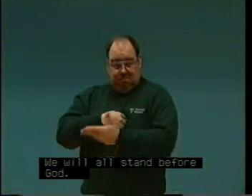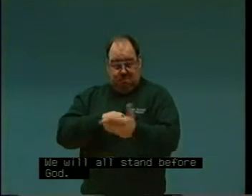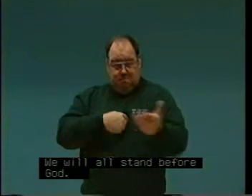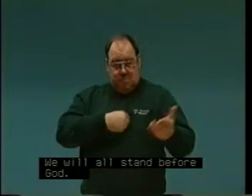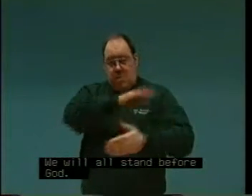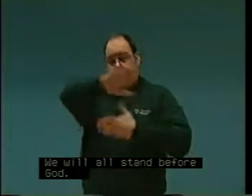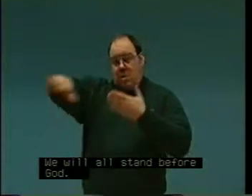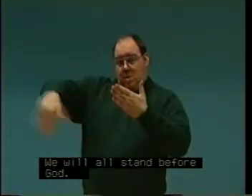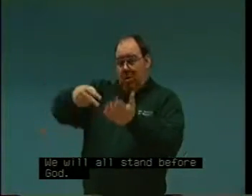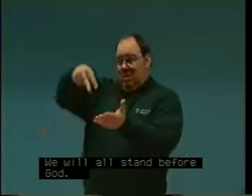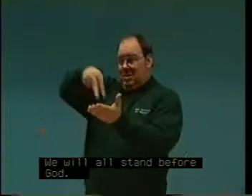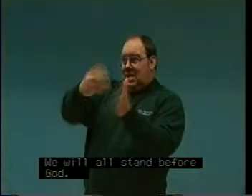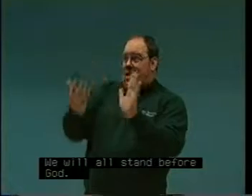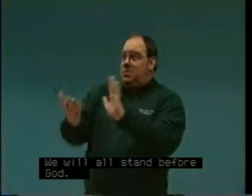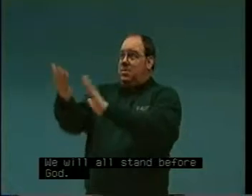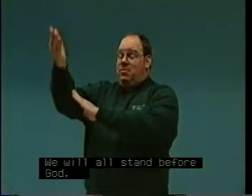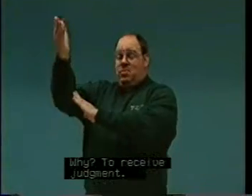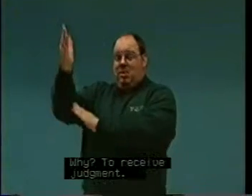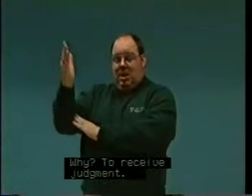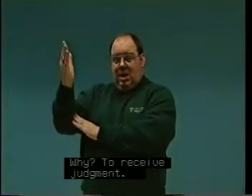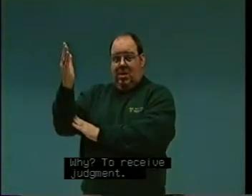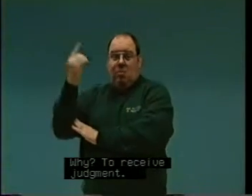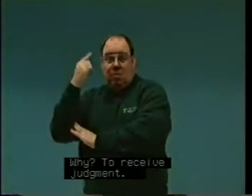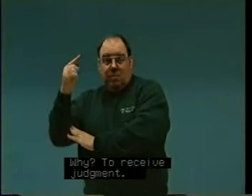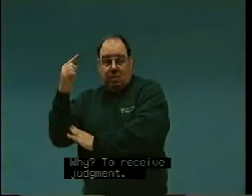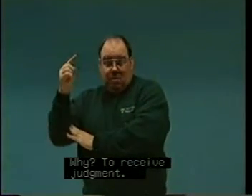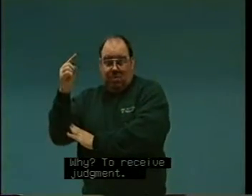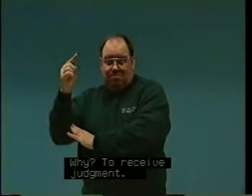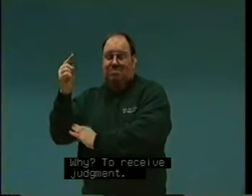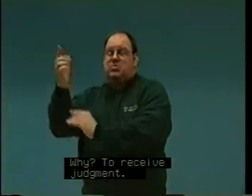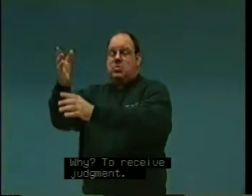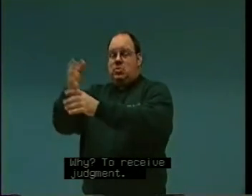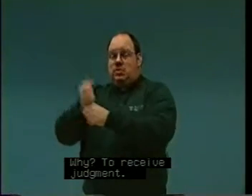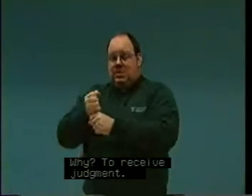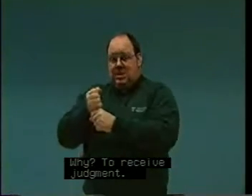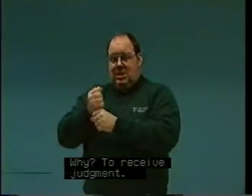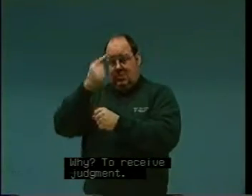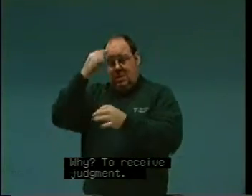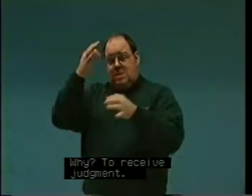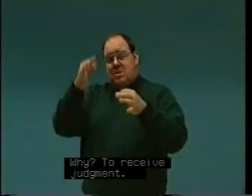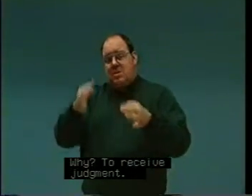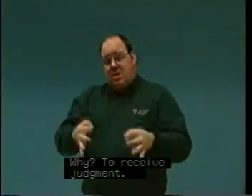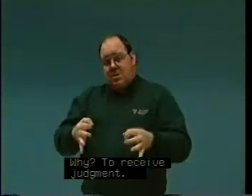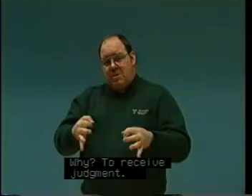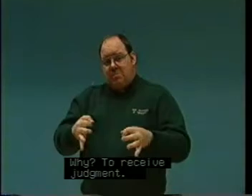We will all stand before God. Why? To receive judgment.